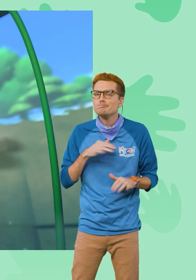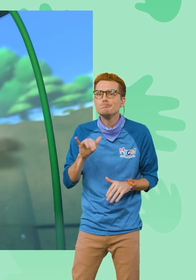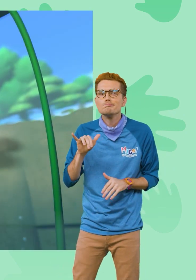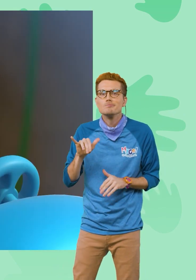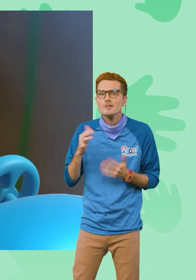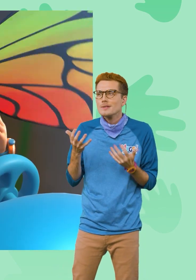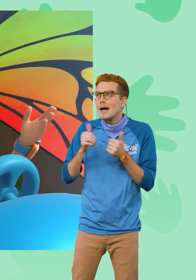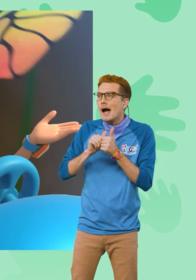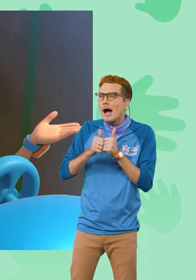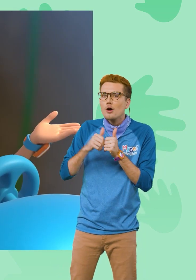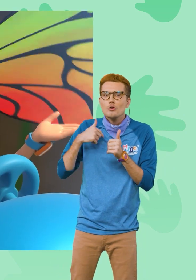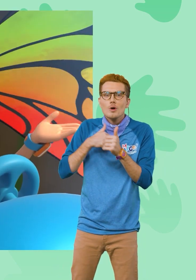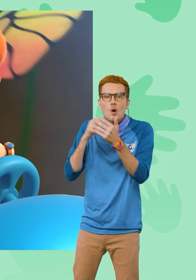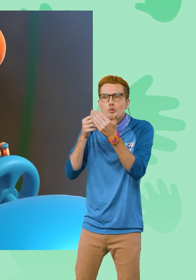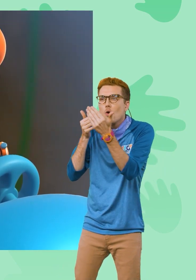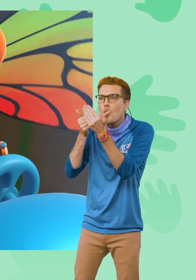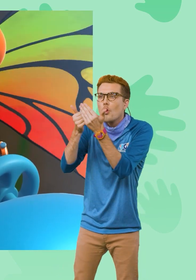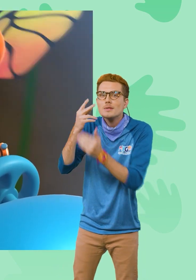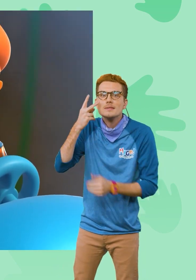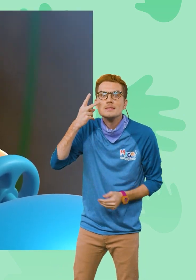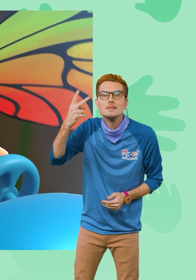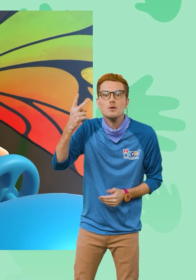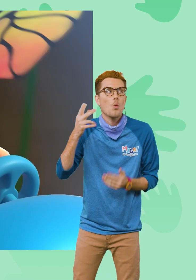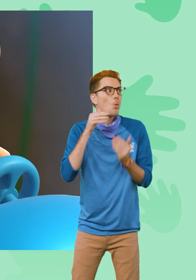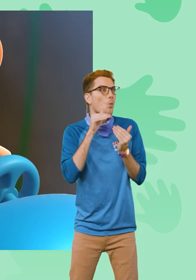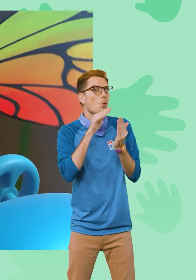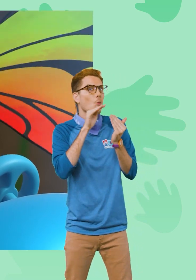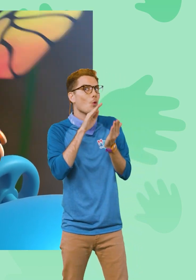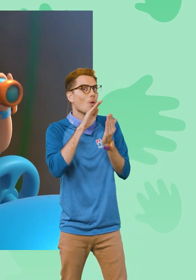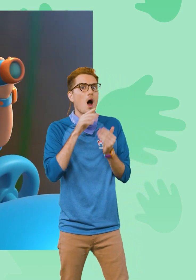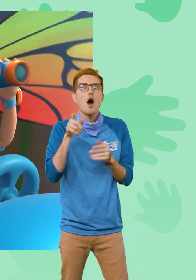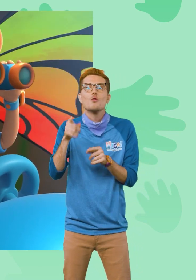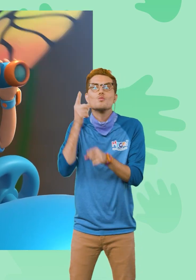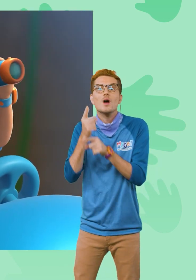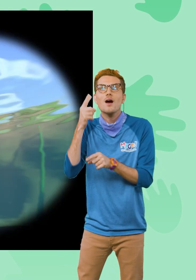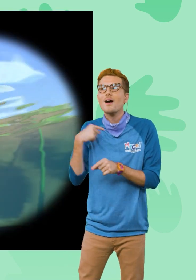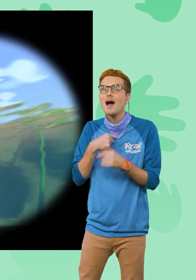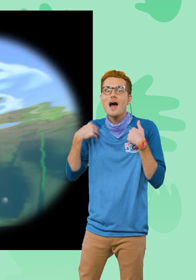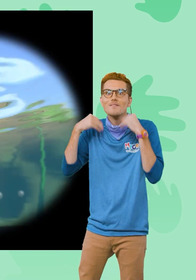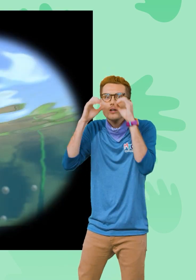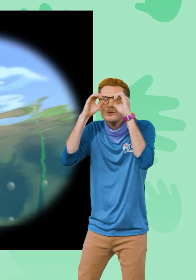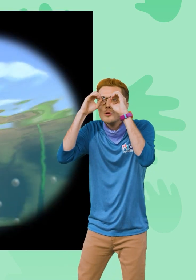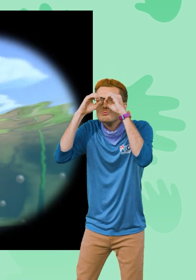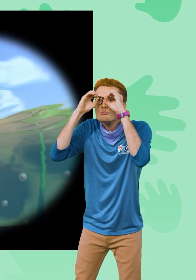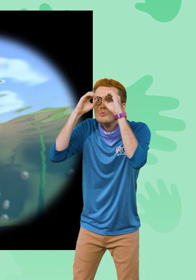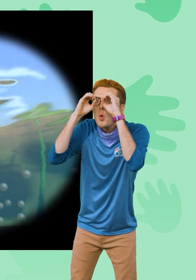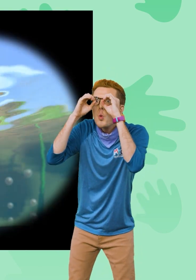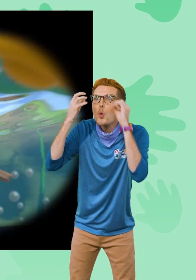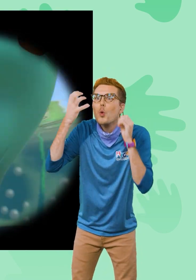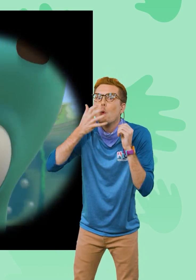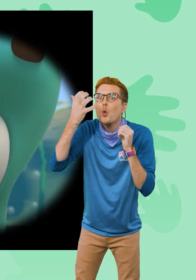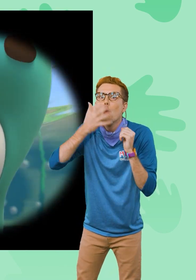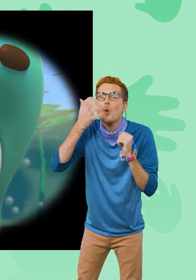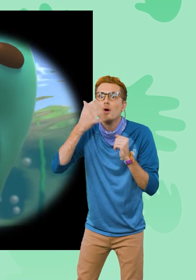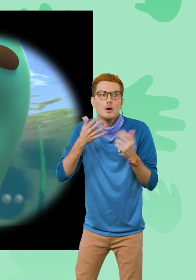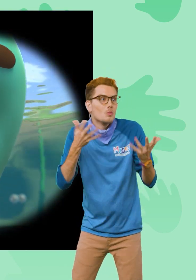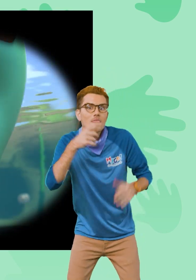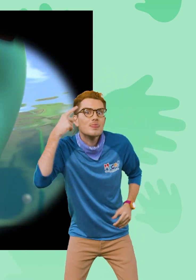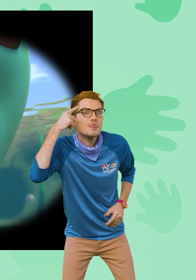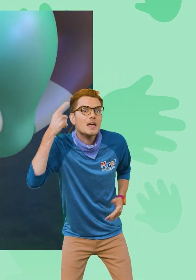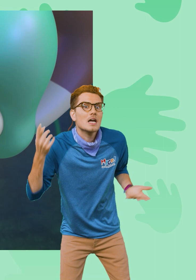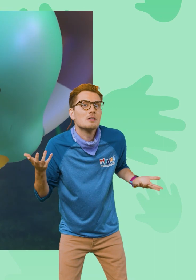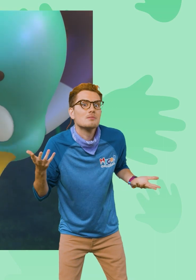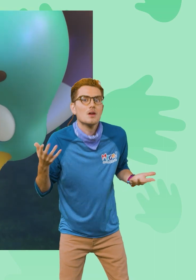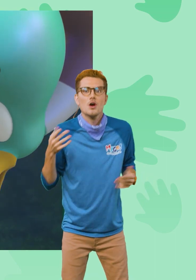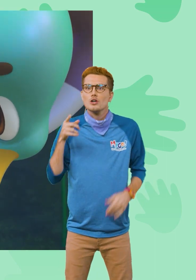We can't get close enough. You're right. We have our binoculars.